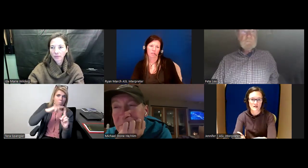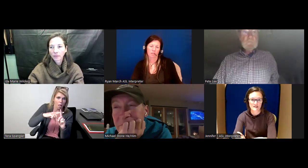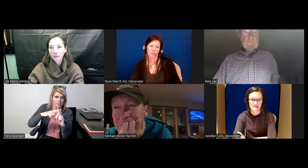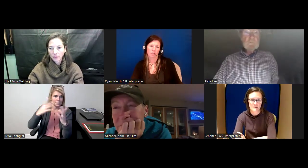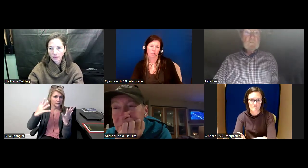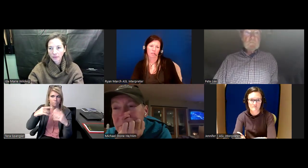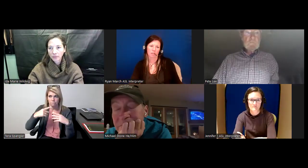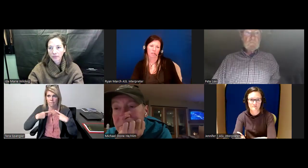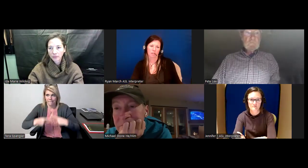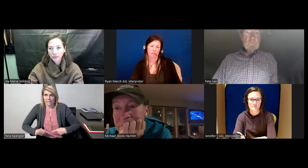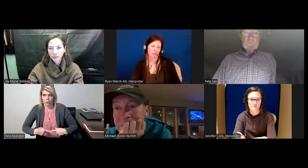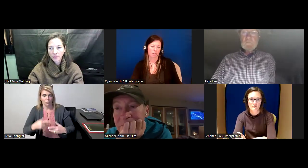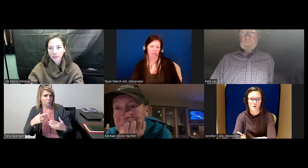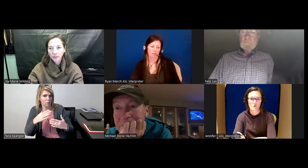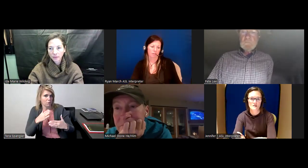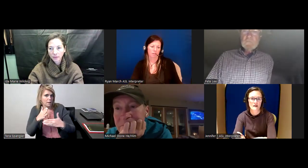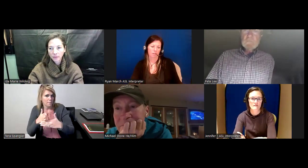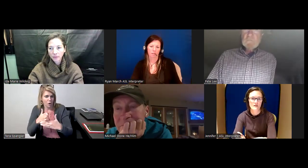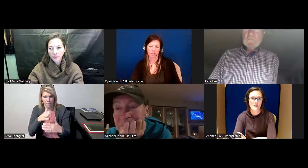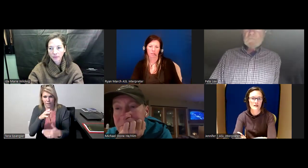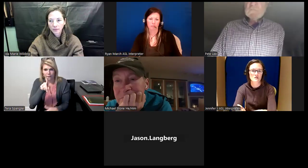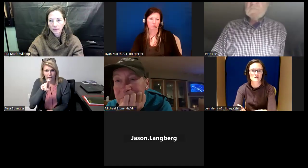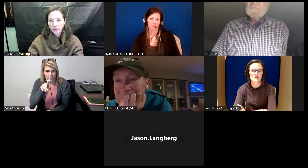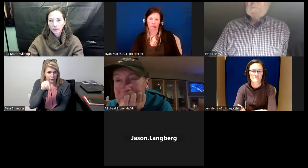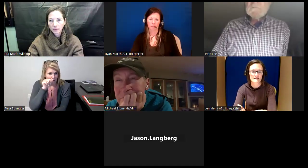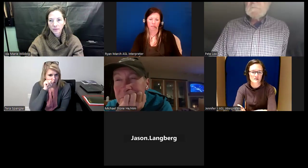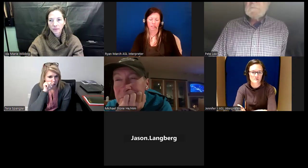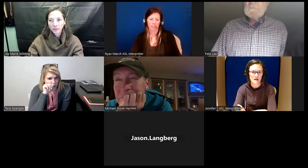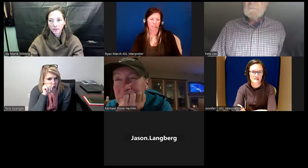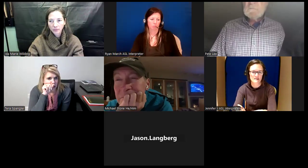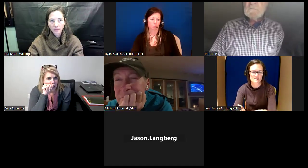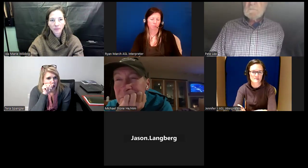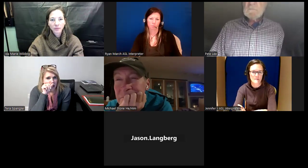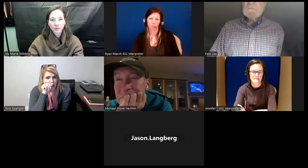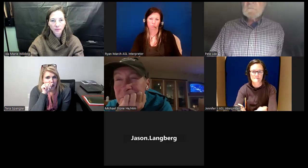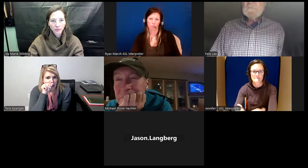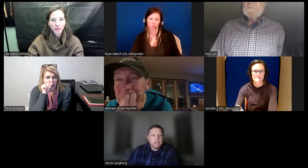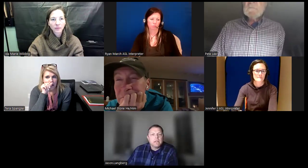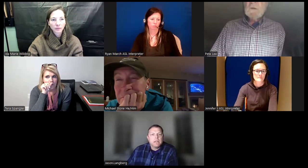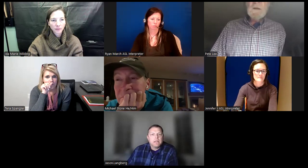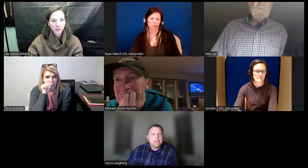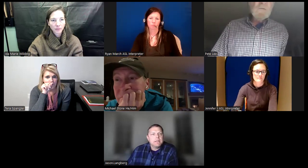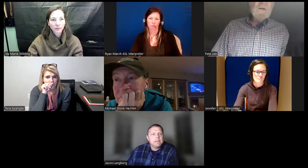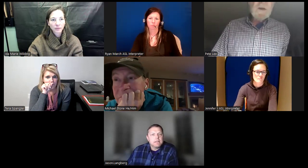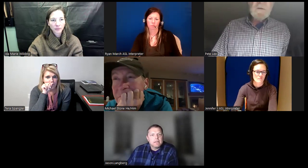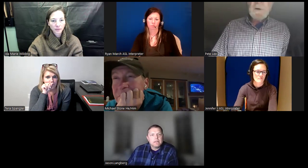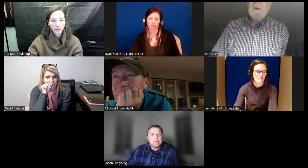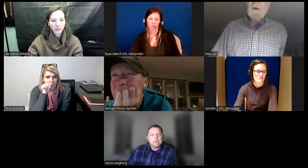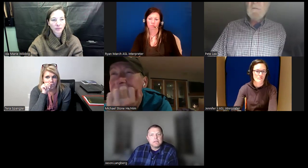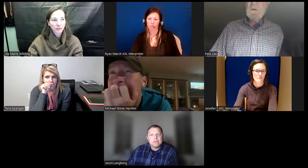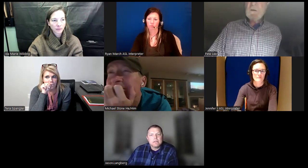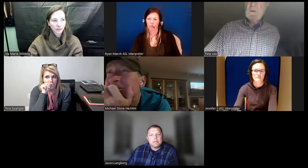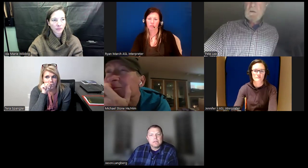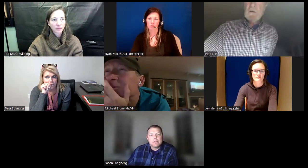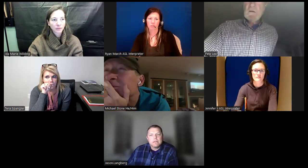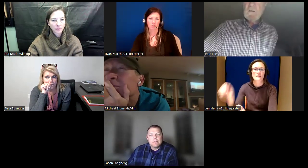have autism or deaf and also have physical impairments? Yeah, read the next